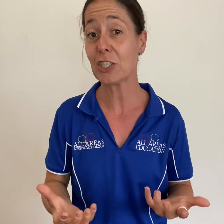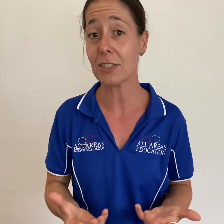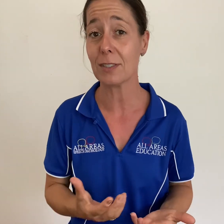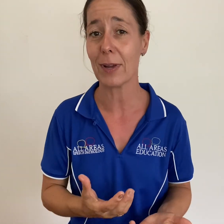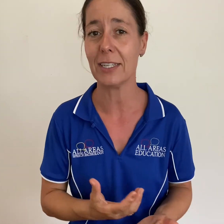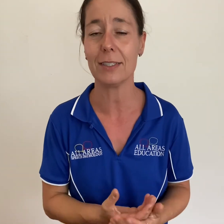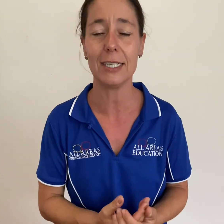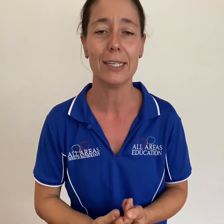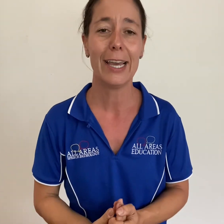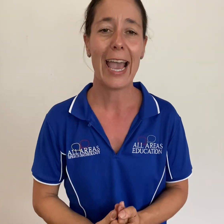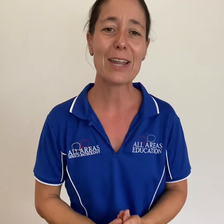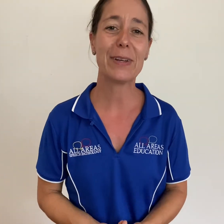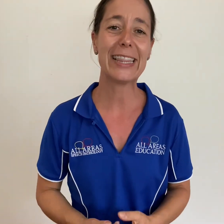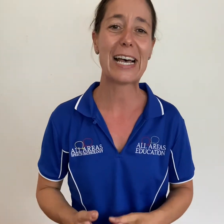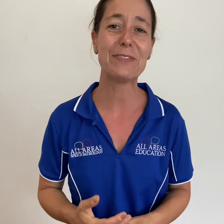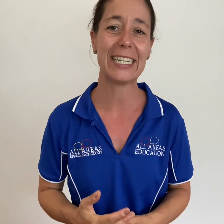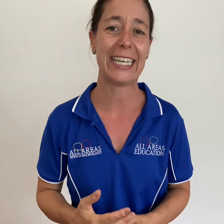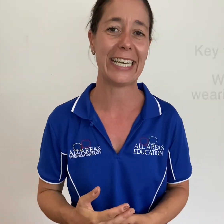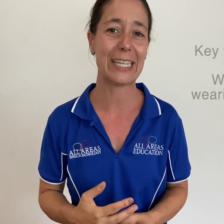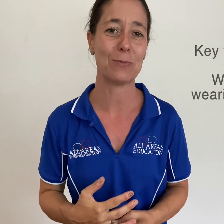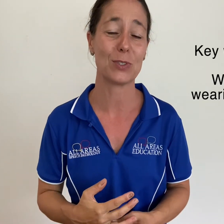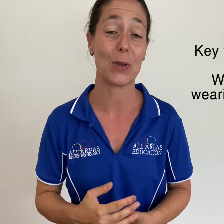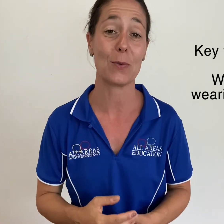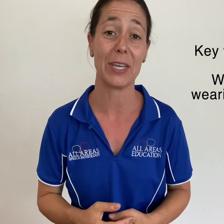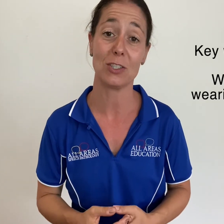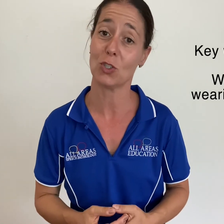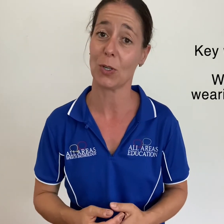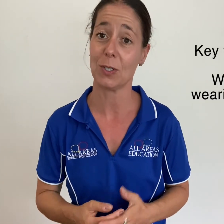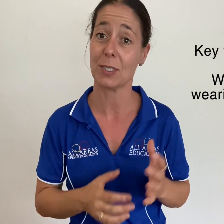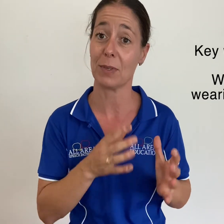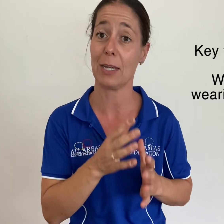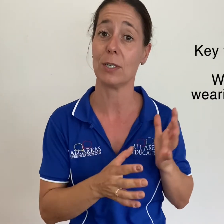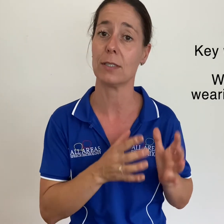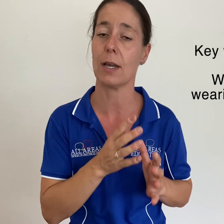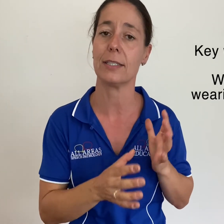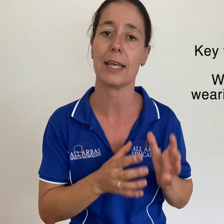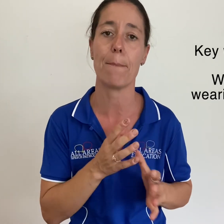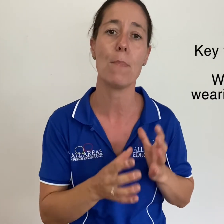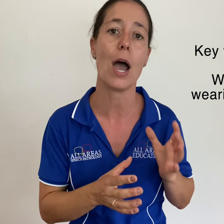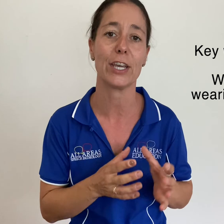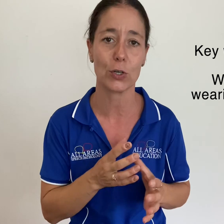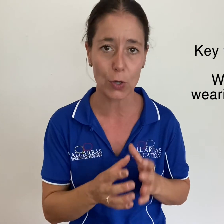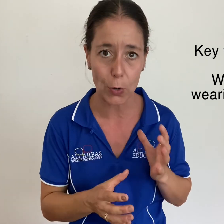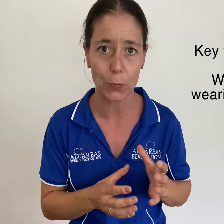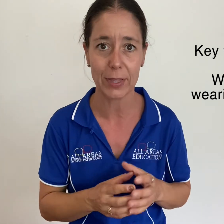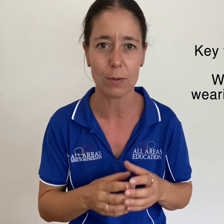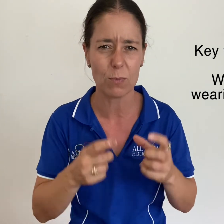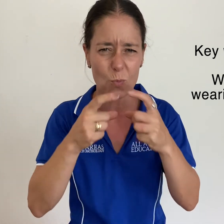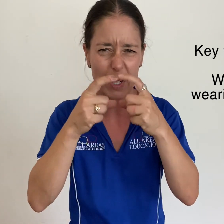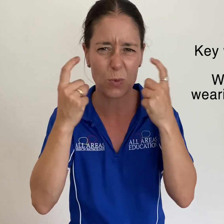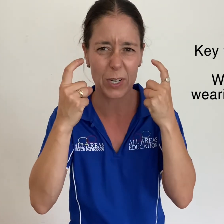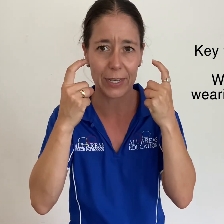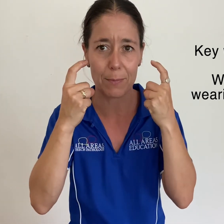directions regularly, and we'd love to hear them so that we can show you some keyword signs that might go with them when you're wearing a